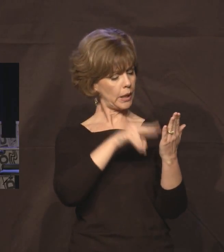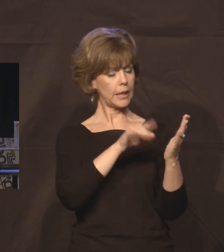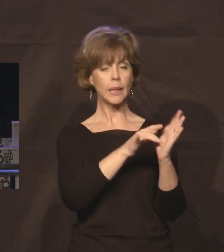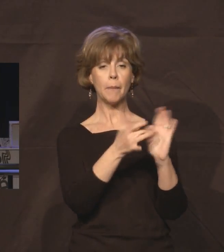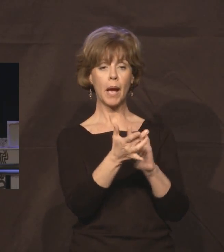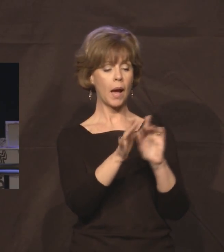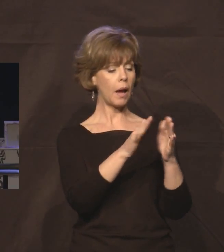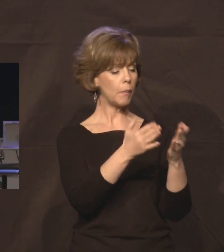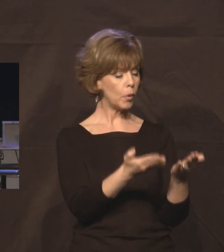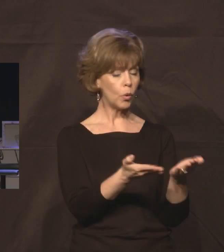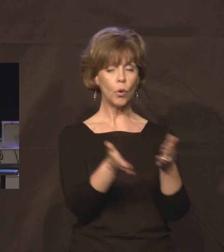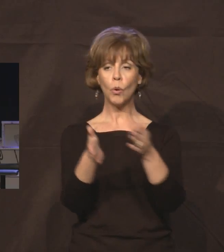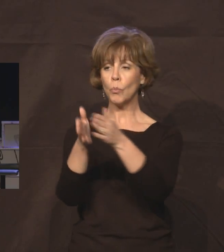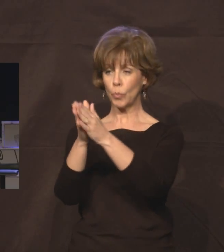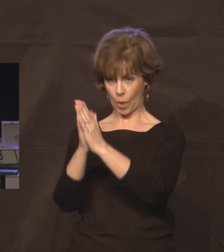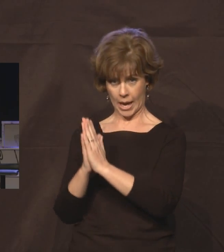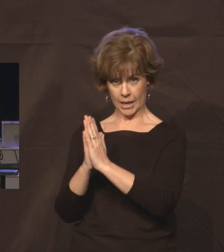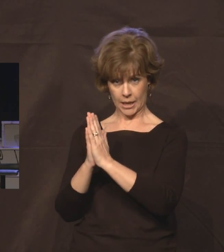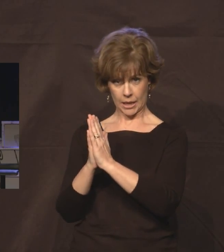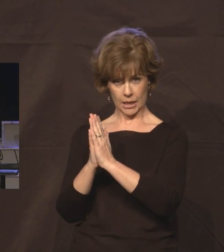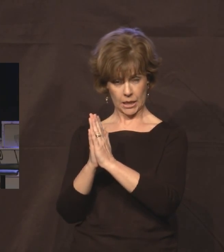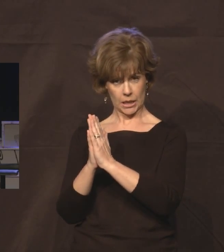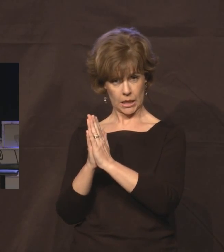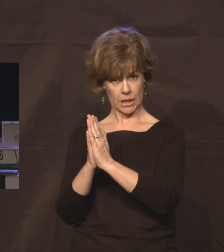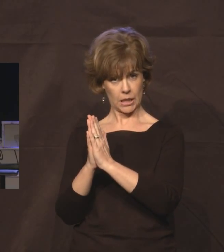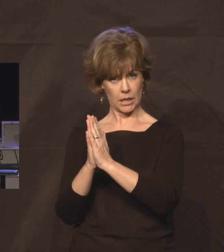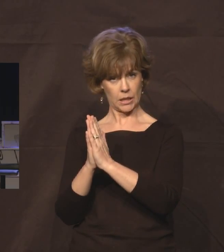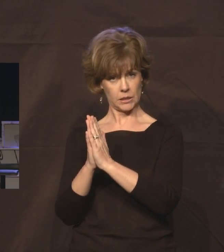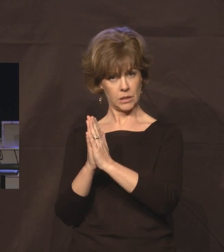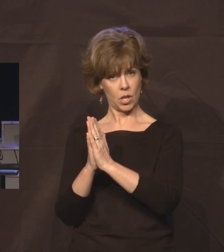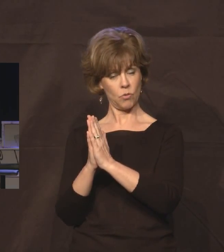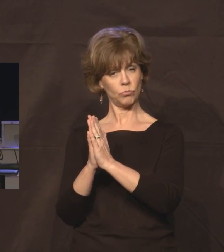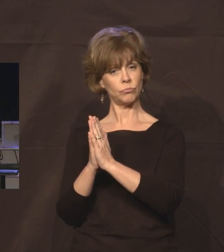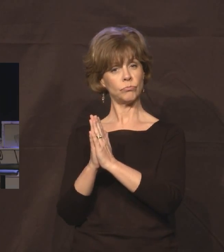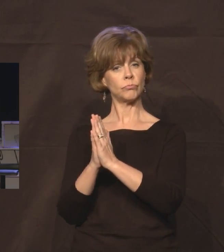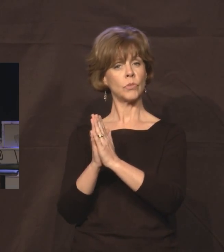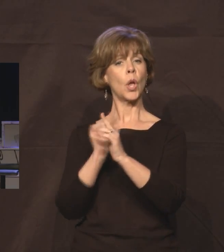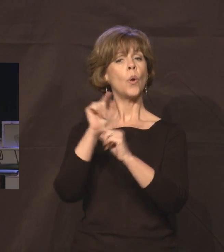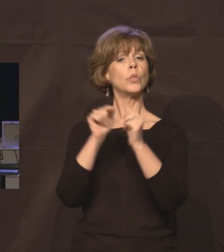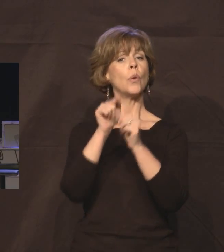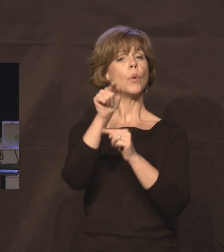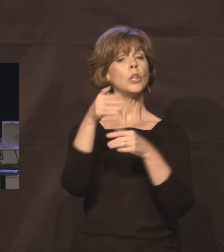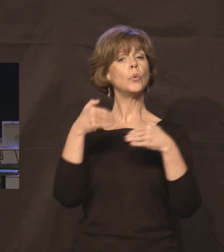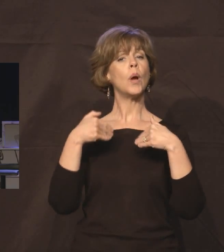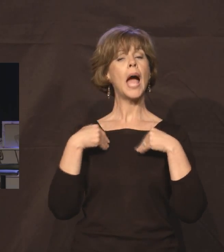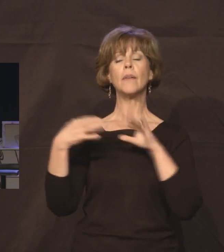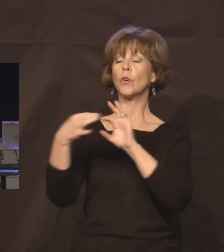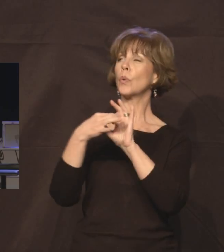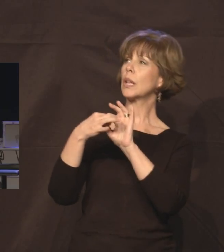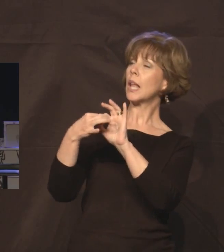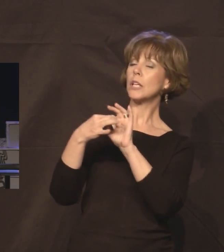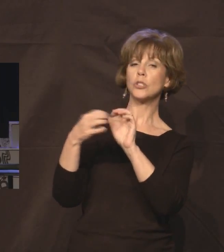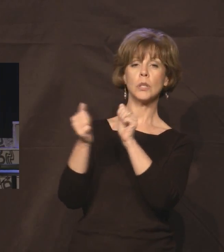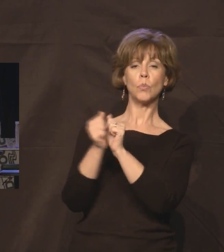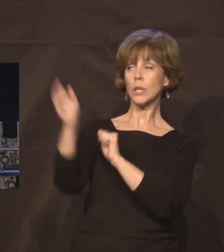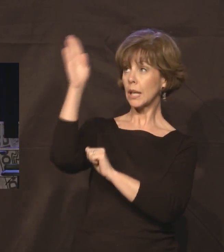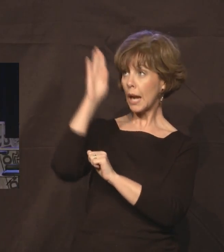those are a couple of the places in which when you're actually engaged in your relationship with God, you have a chance to hear from